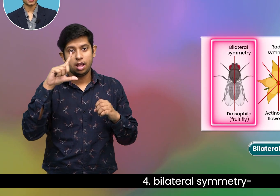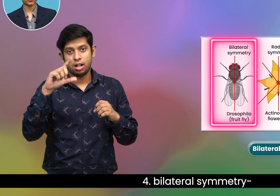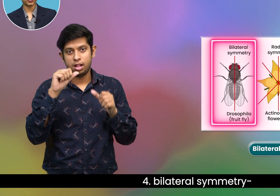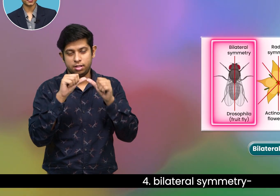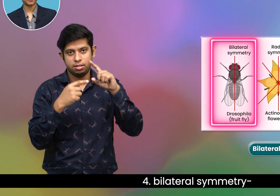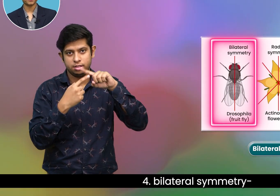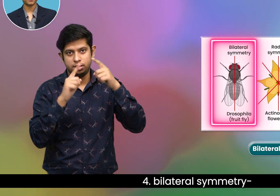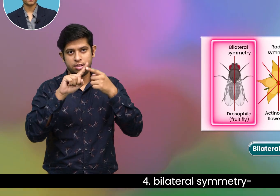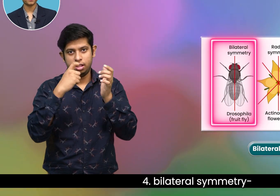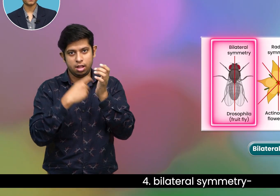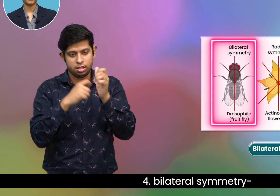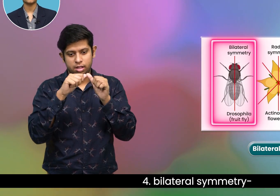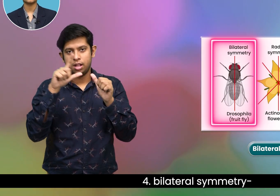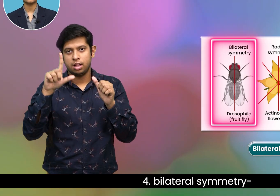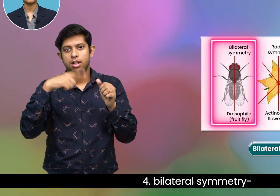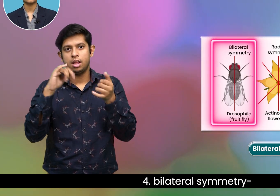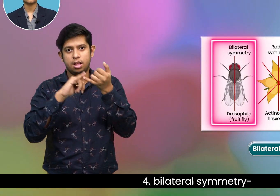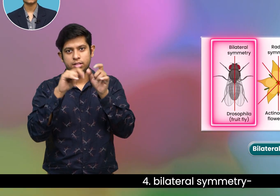Bilateral symmetry.